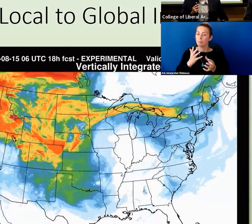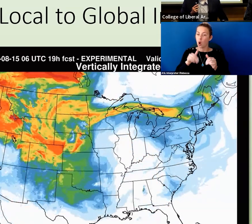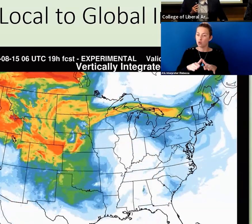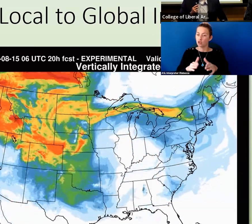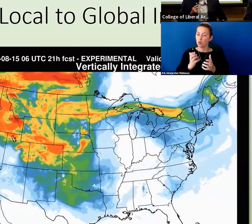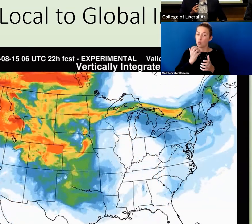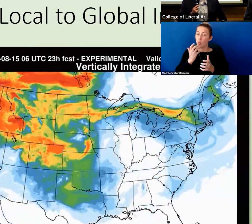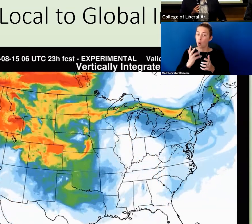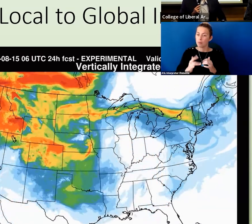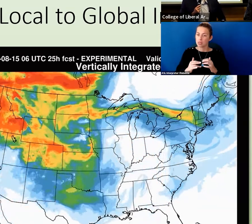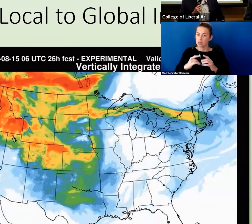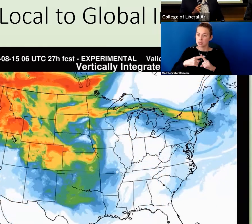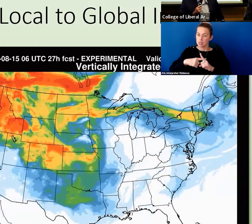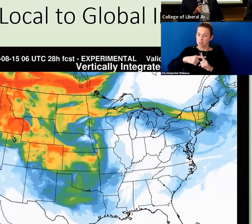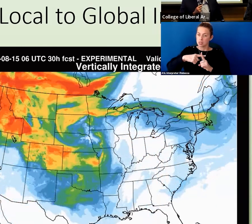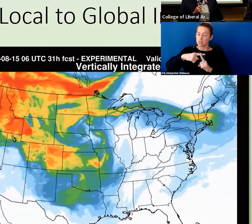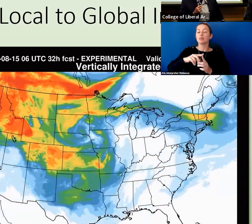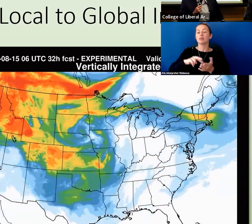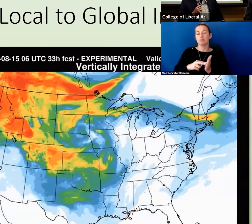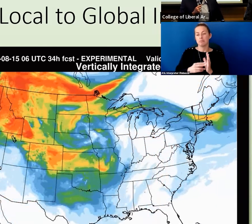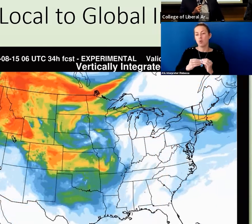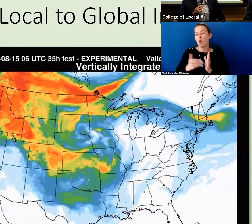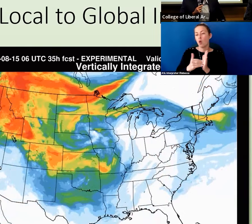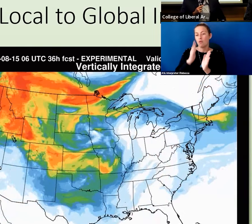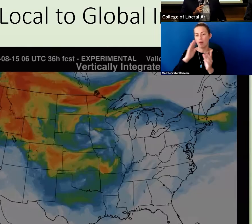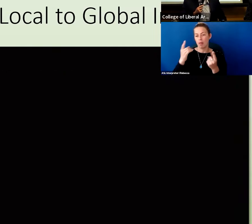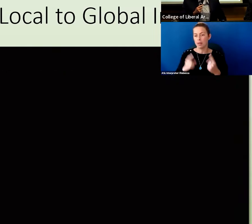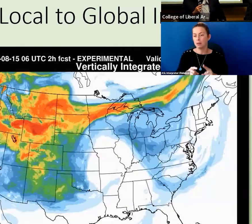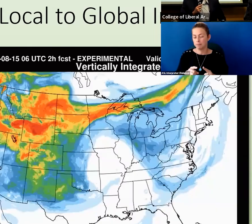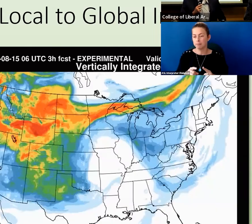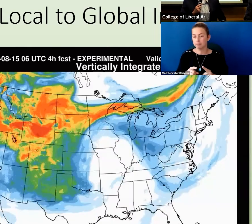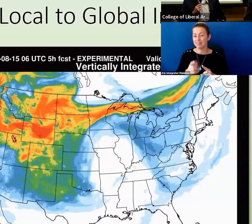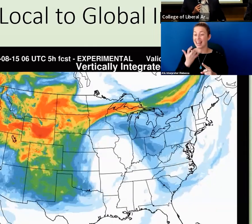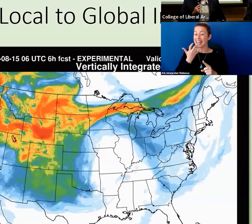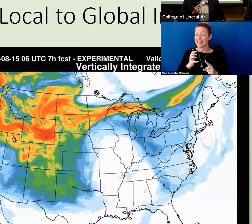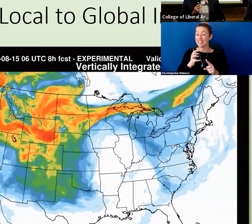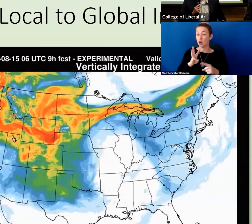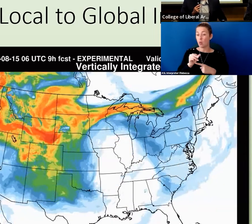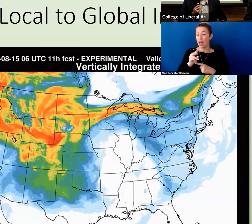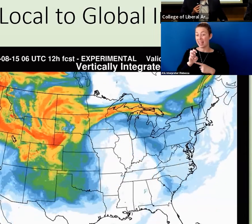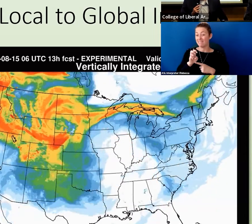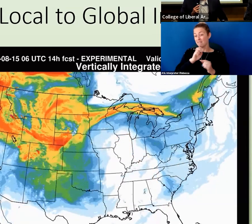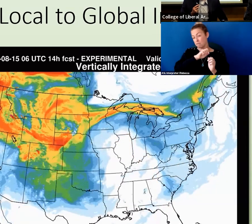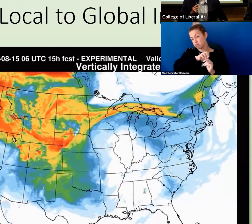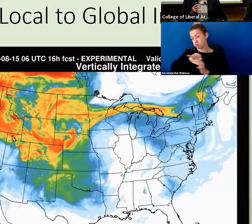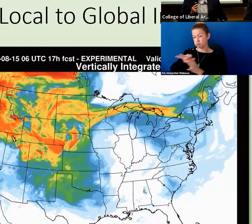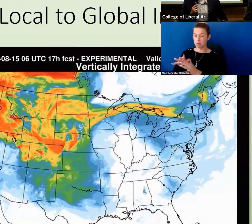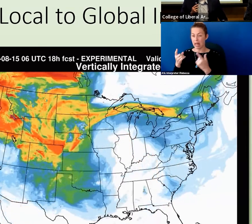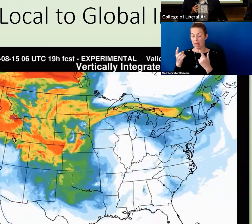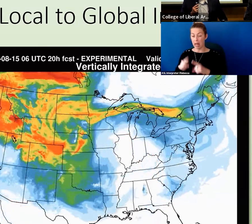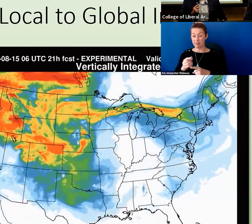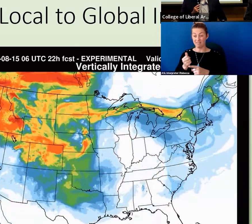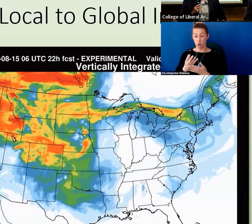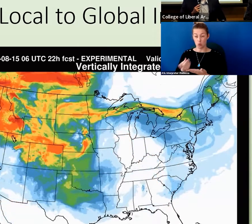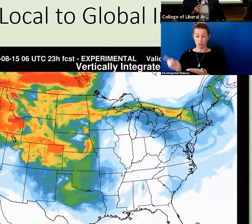of such extreme events. The European heat wave, the UK heat wave that happened several weeks ago, in which the UK set their all-time